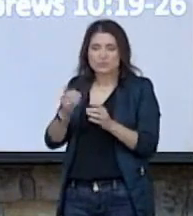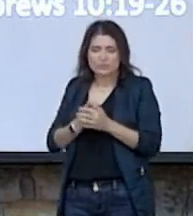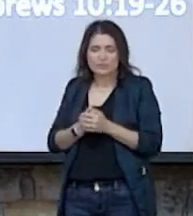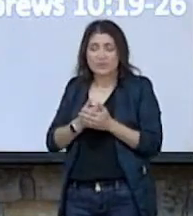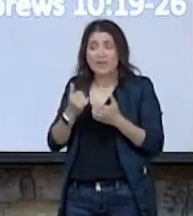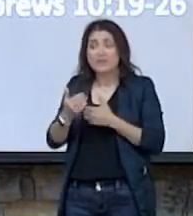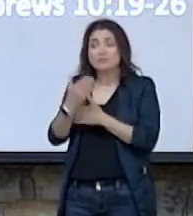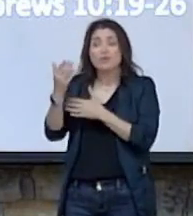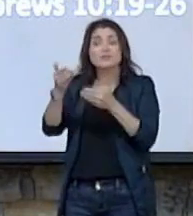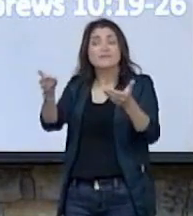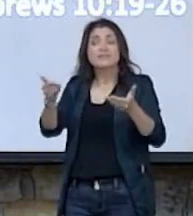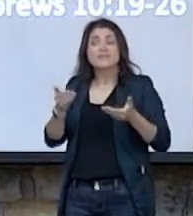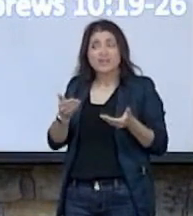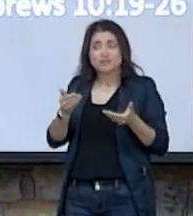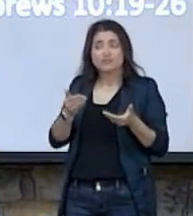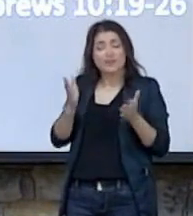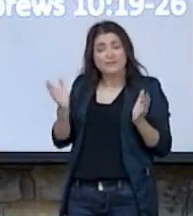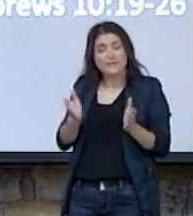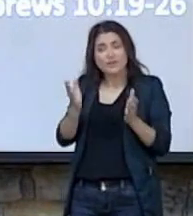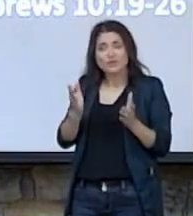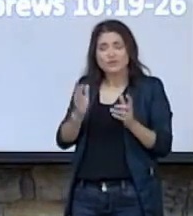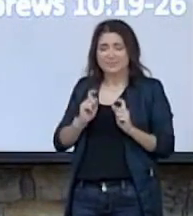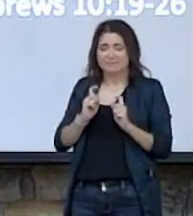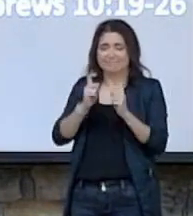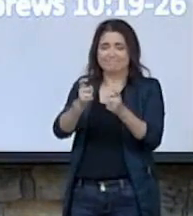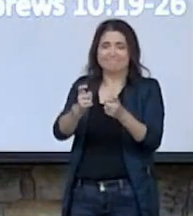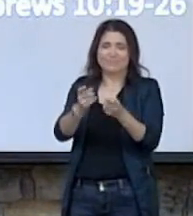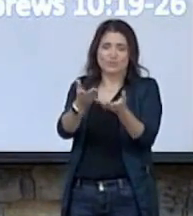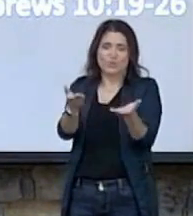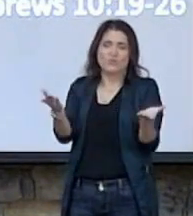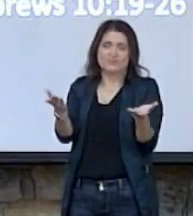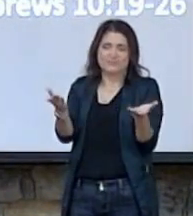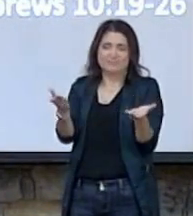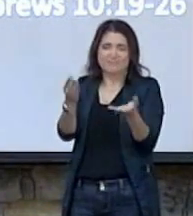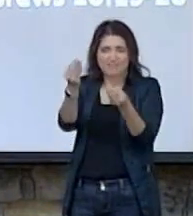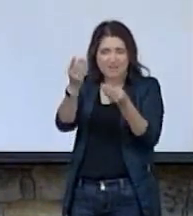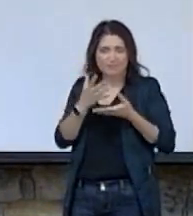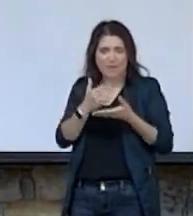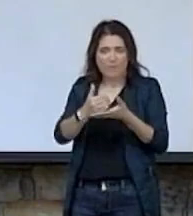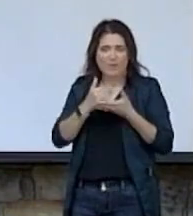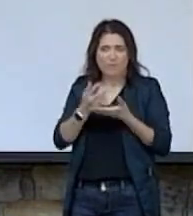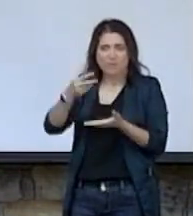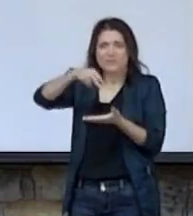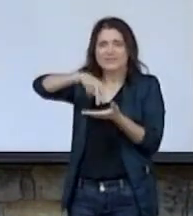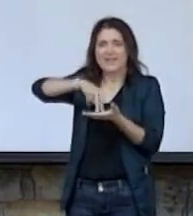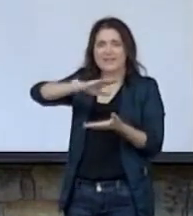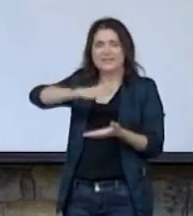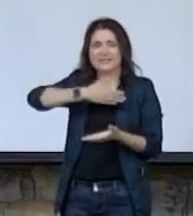This morning's invitation of encouragement is yours. Let us know how we can help you while we stand and sing.